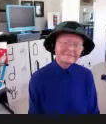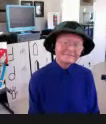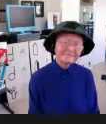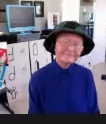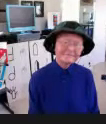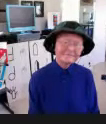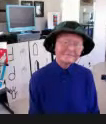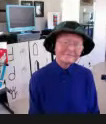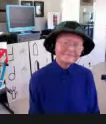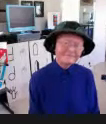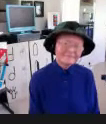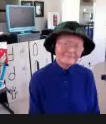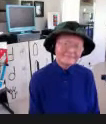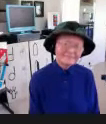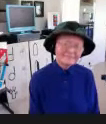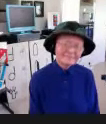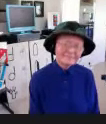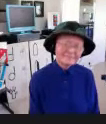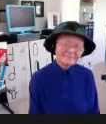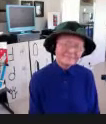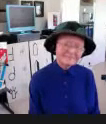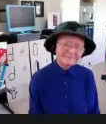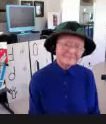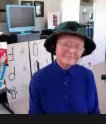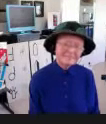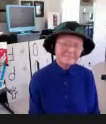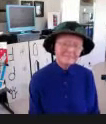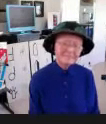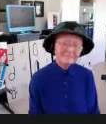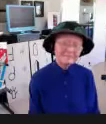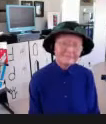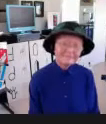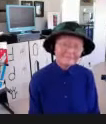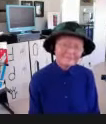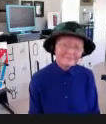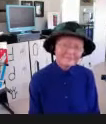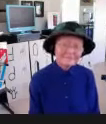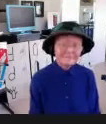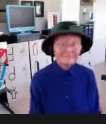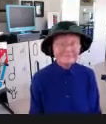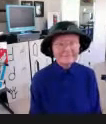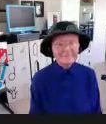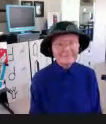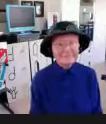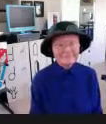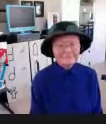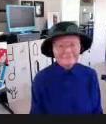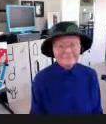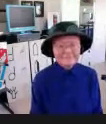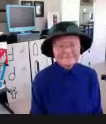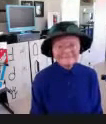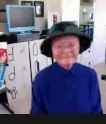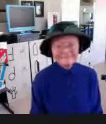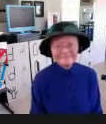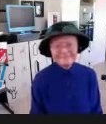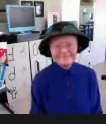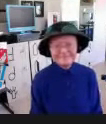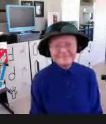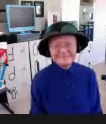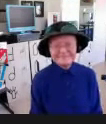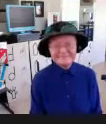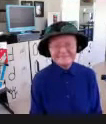of the signs, you get that whole hand being used or two hands, and you get a fluttery effect. This is Croatia.